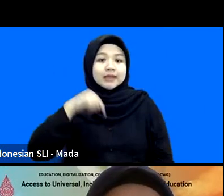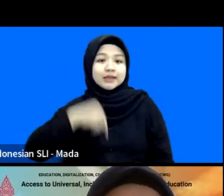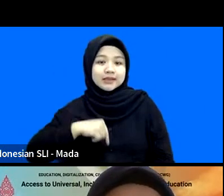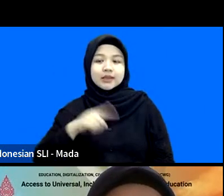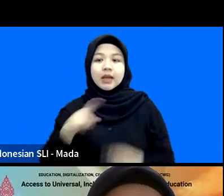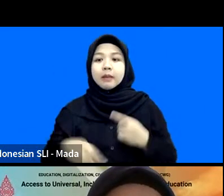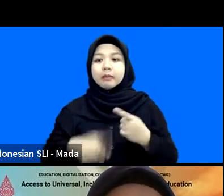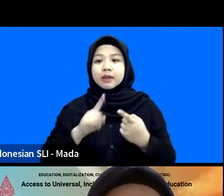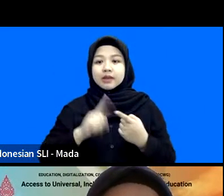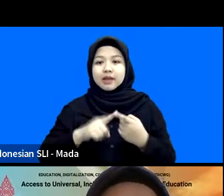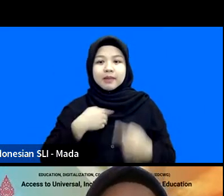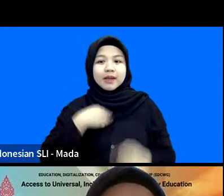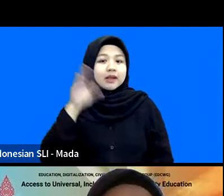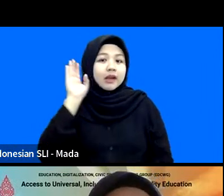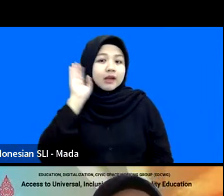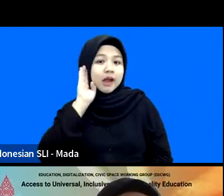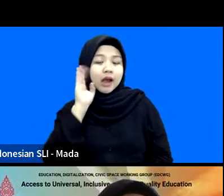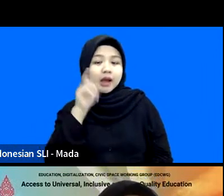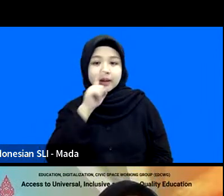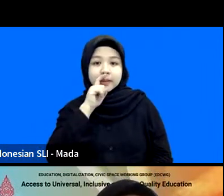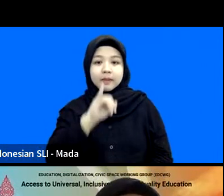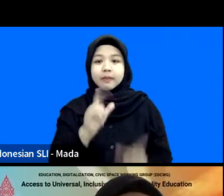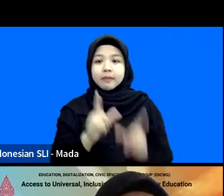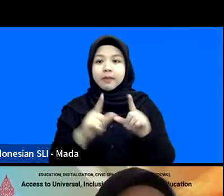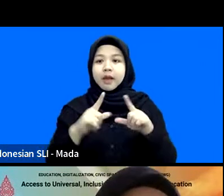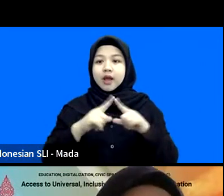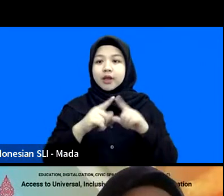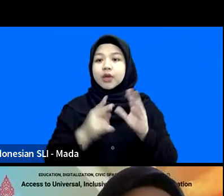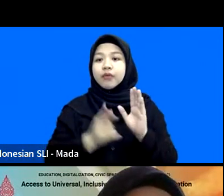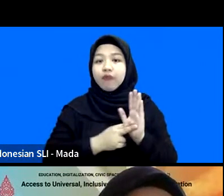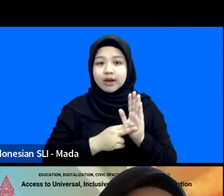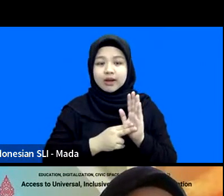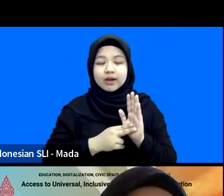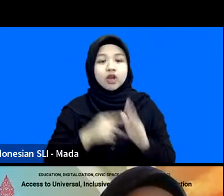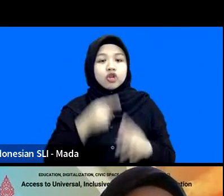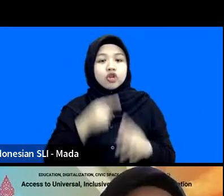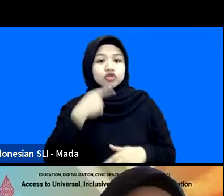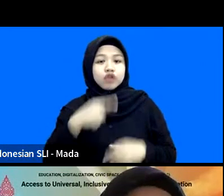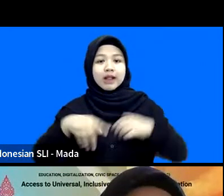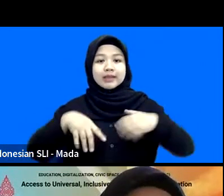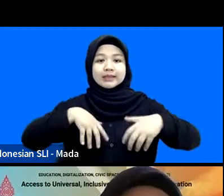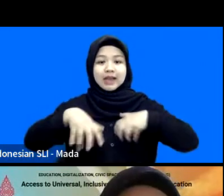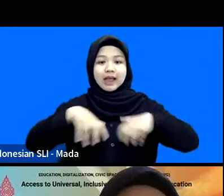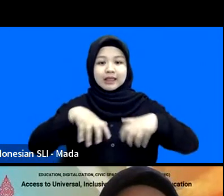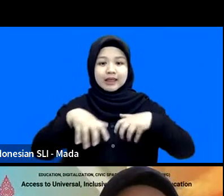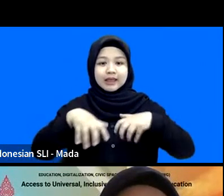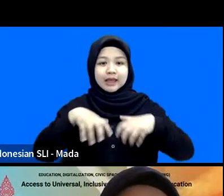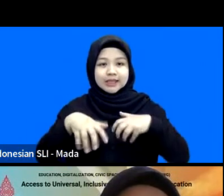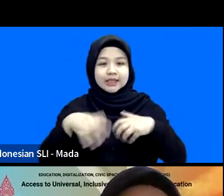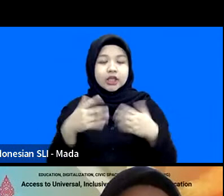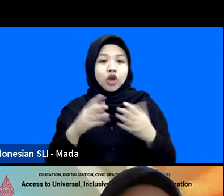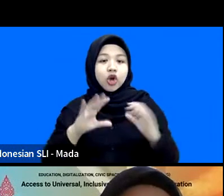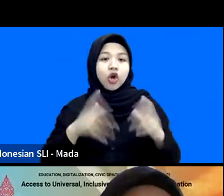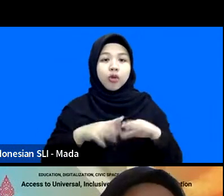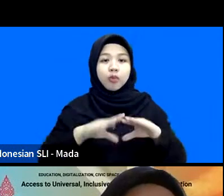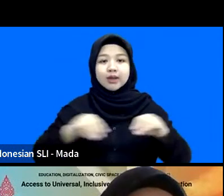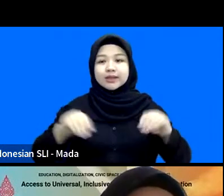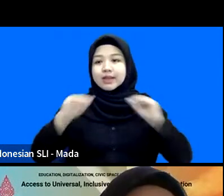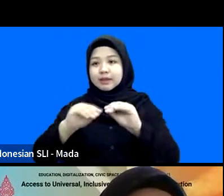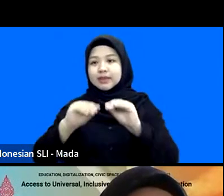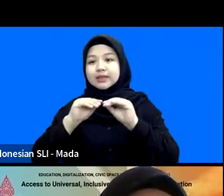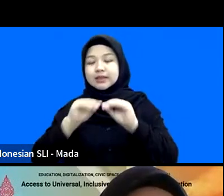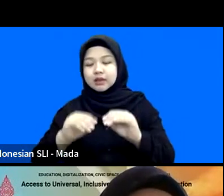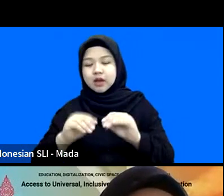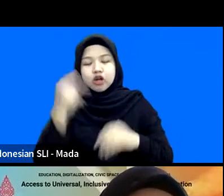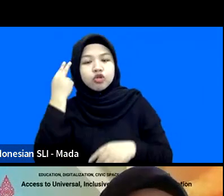Syahril on the G20 Education Working Group strategies to overcome educational inequalities and education recovery in